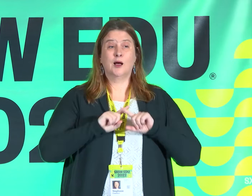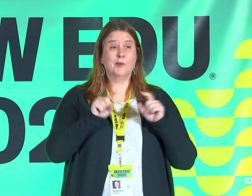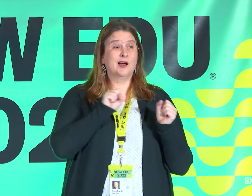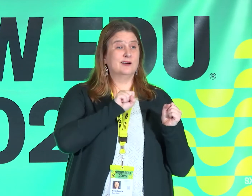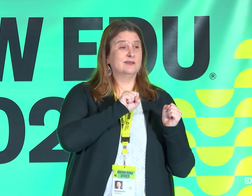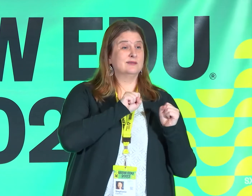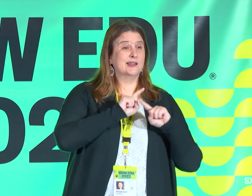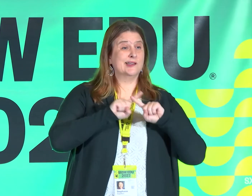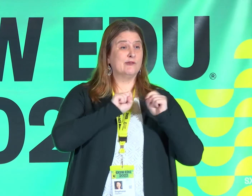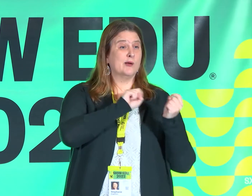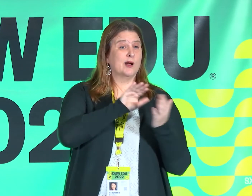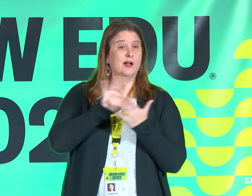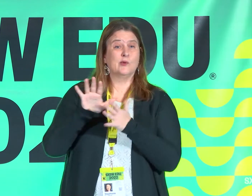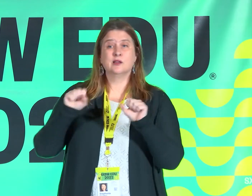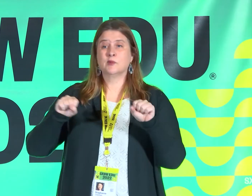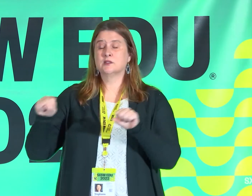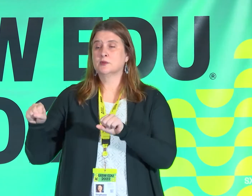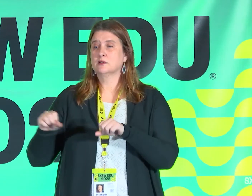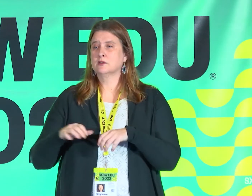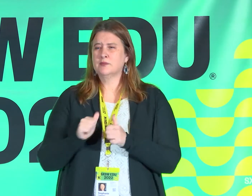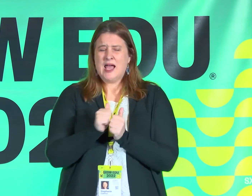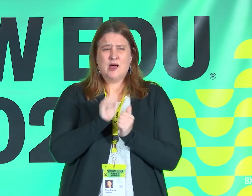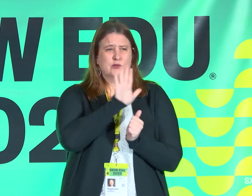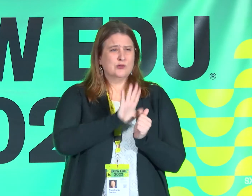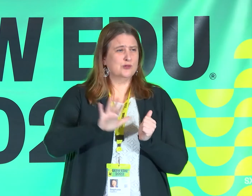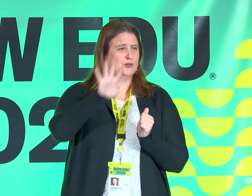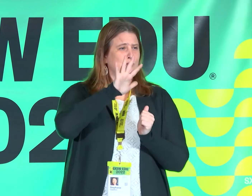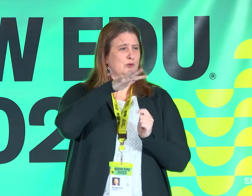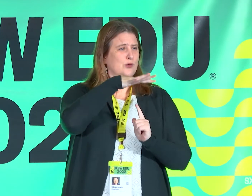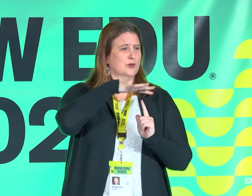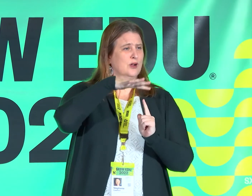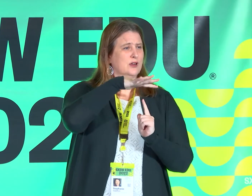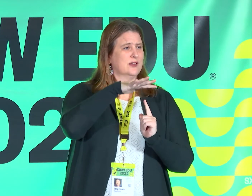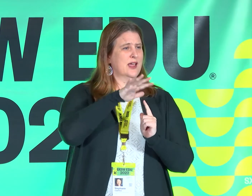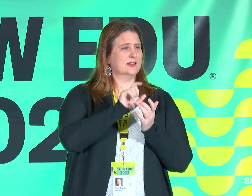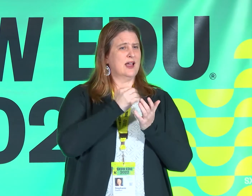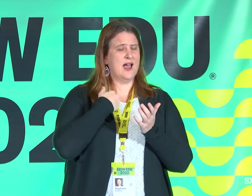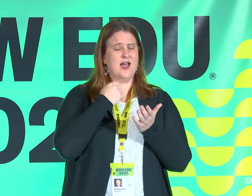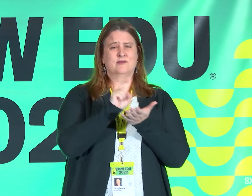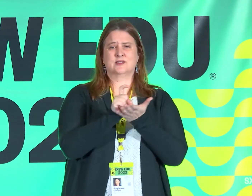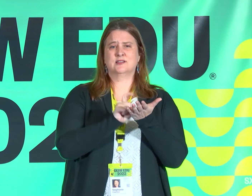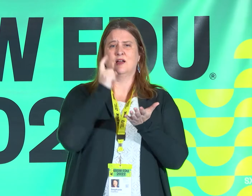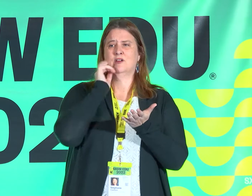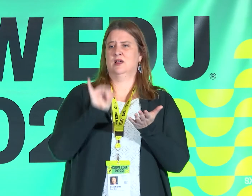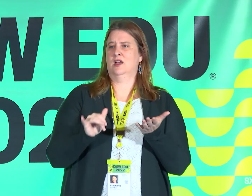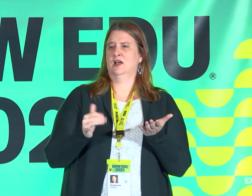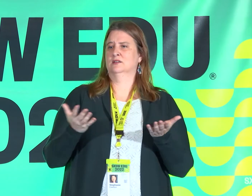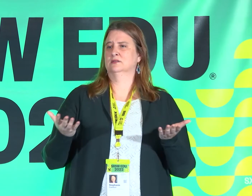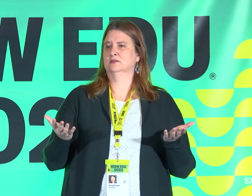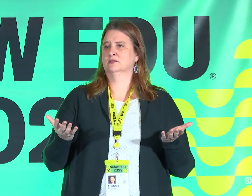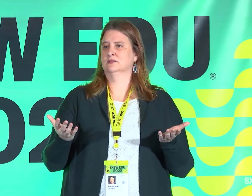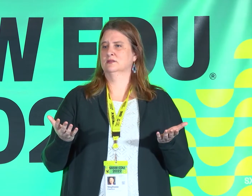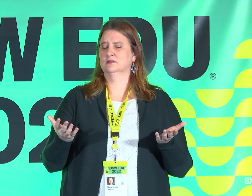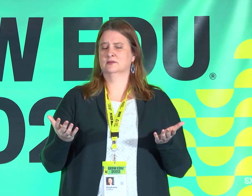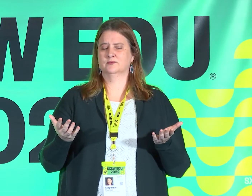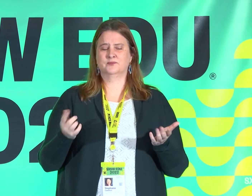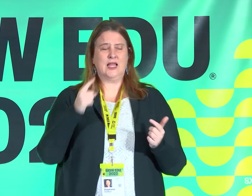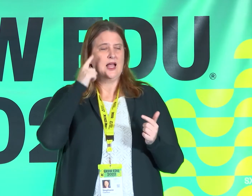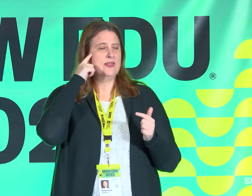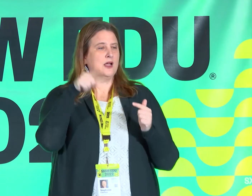expectations set for everyone, but with different pathways making it possible. So I wonder what each of your contexts are like. How is it designed to